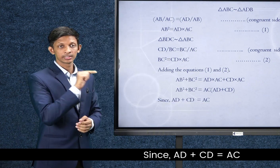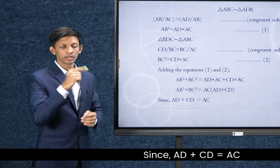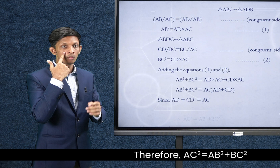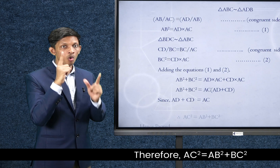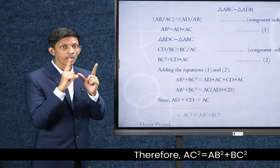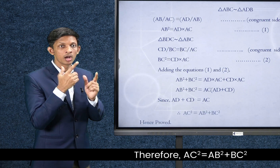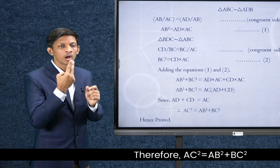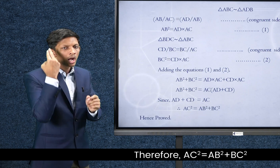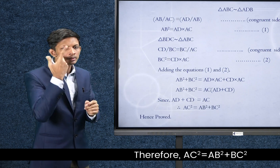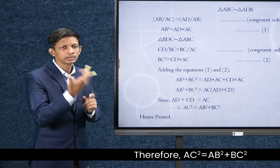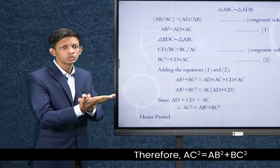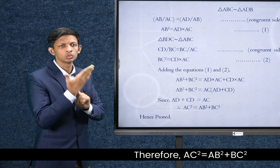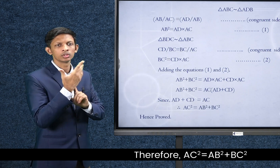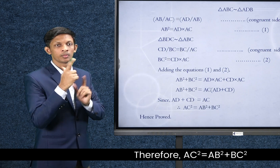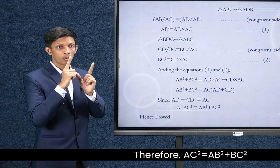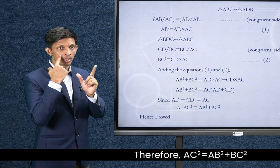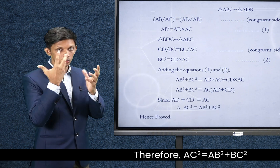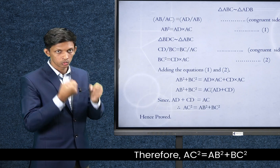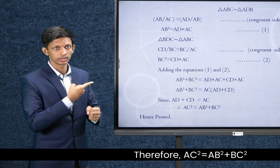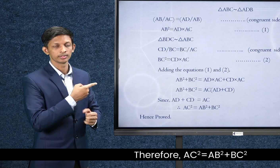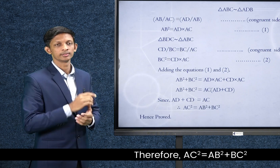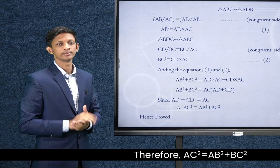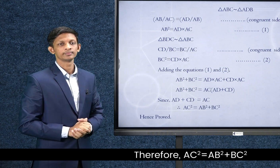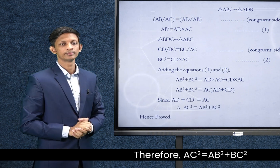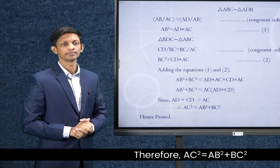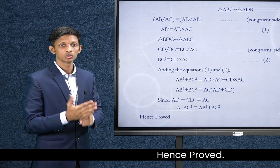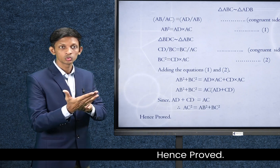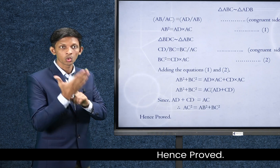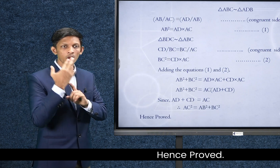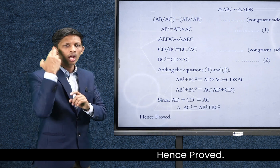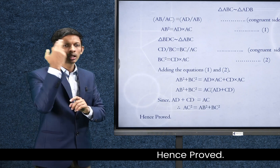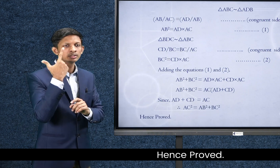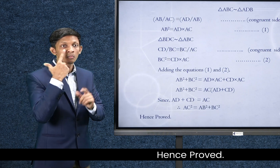therefore AC square is equal to AB square plus BC square. Hence proved.